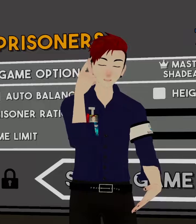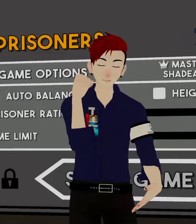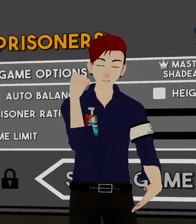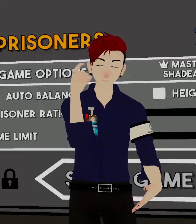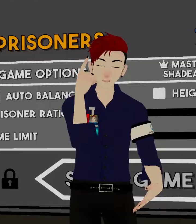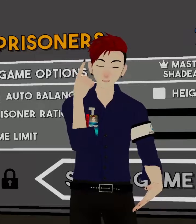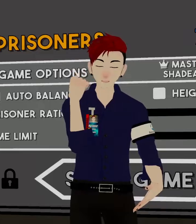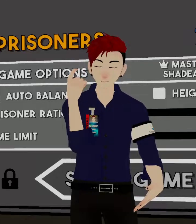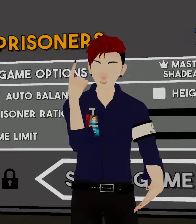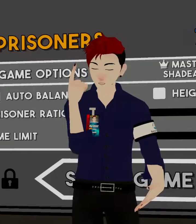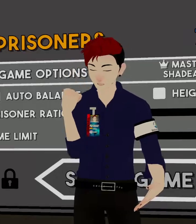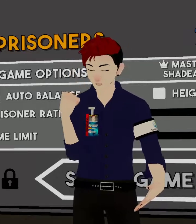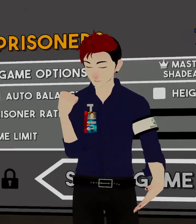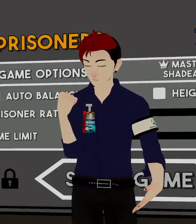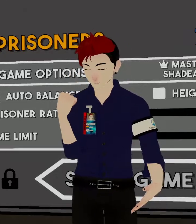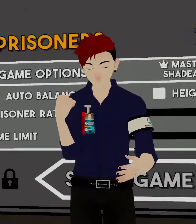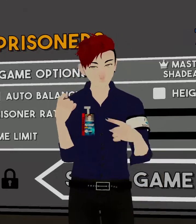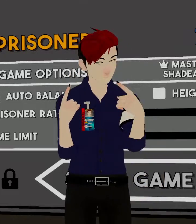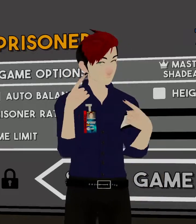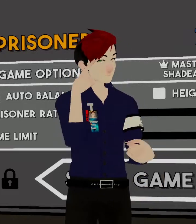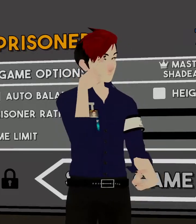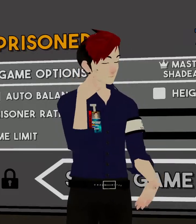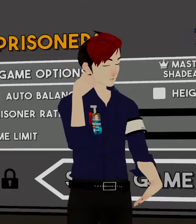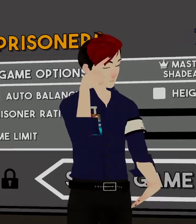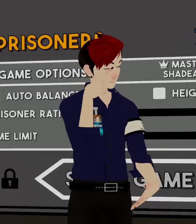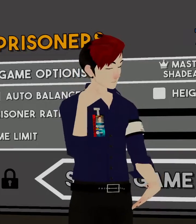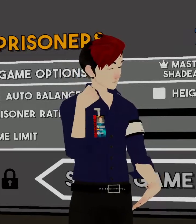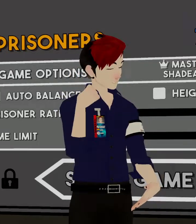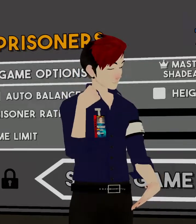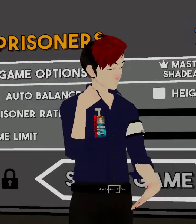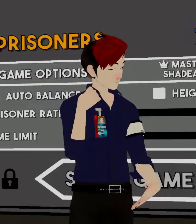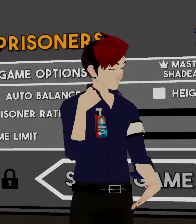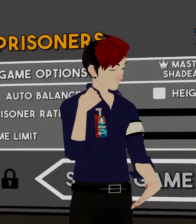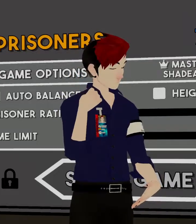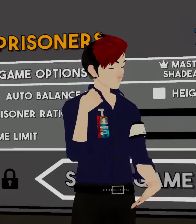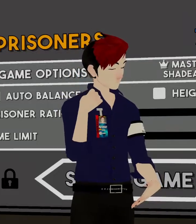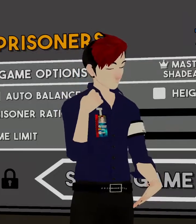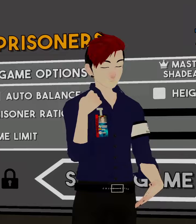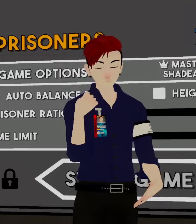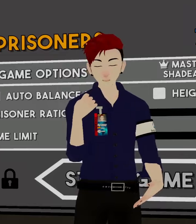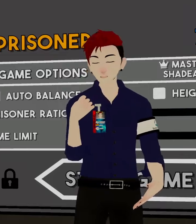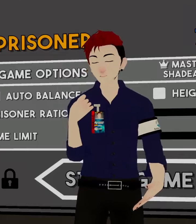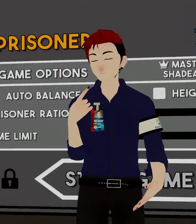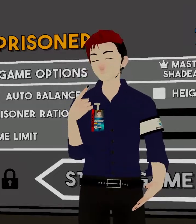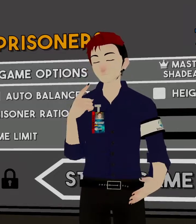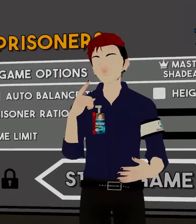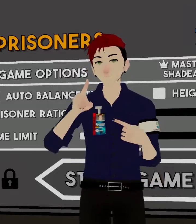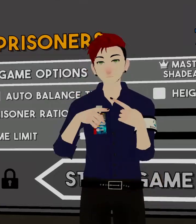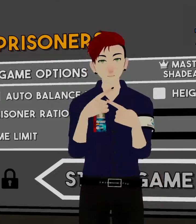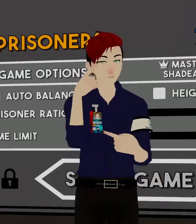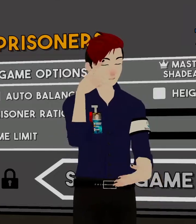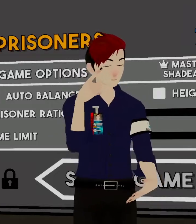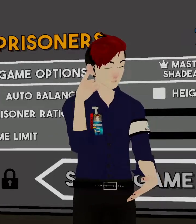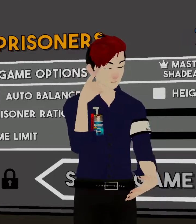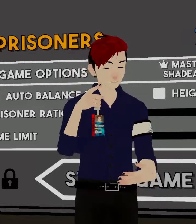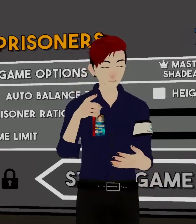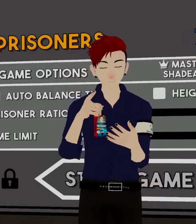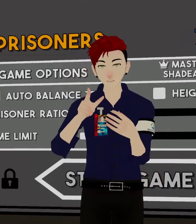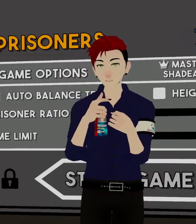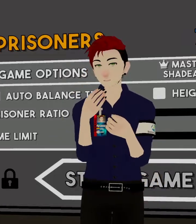thinking something's going on here. So suspicious. All right. So whenever you're suspicious, you're